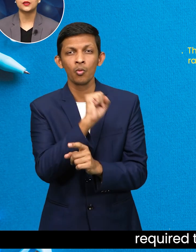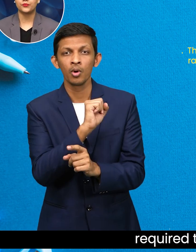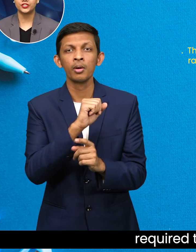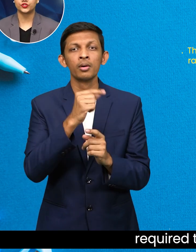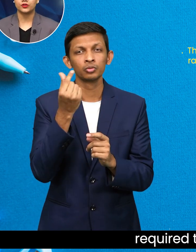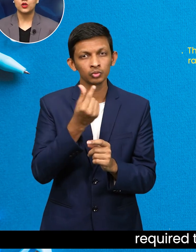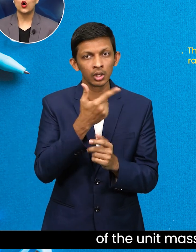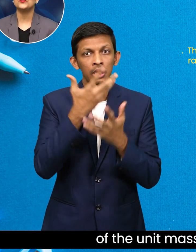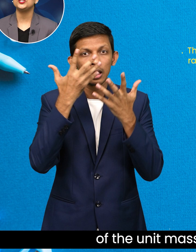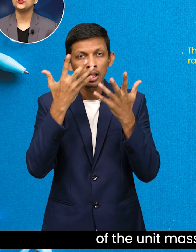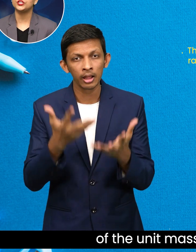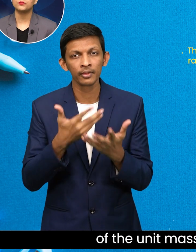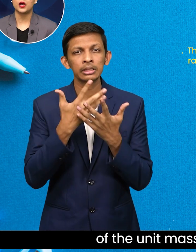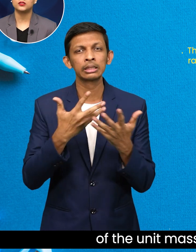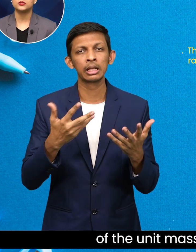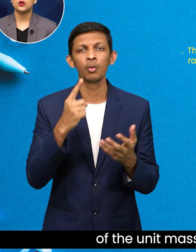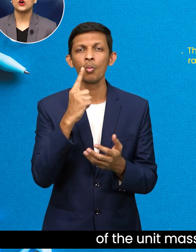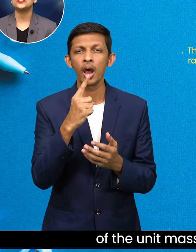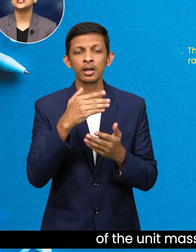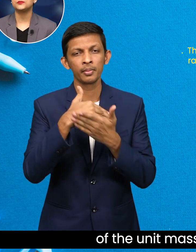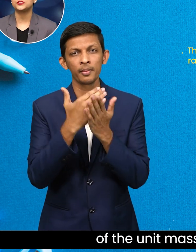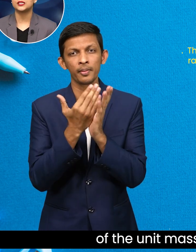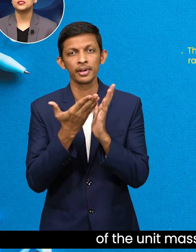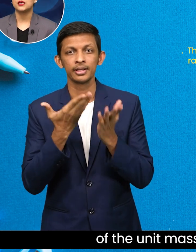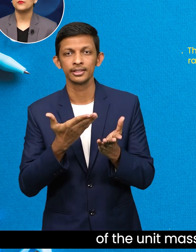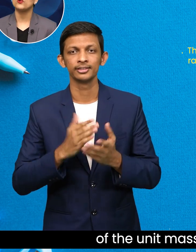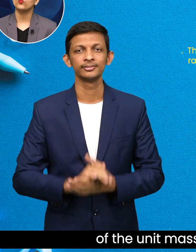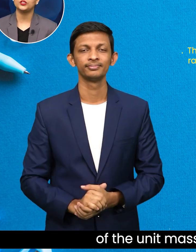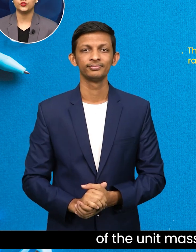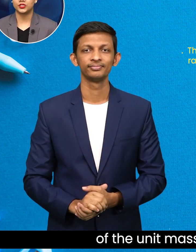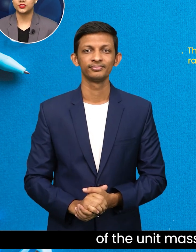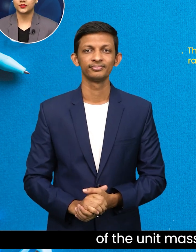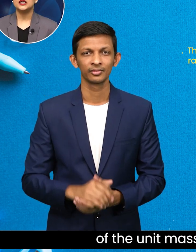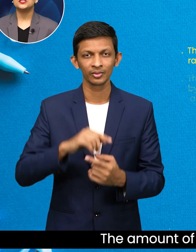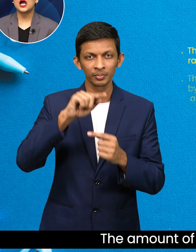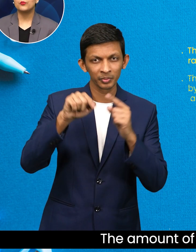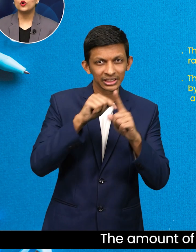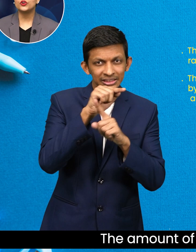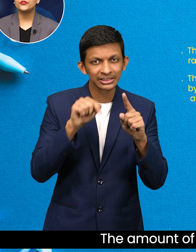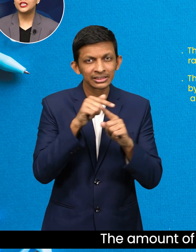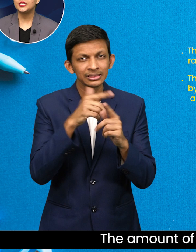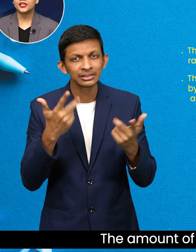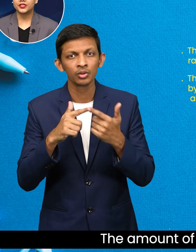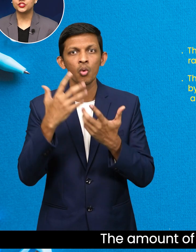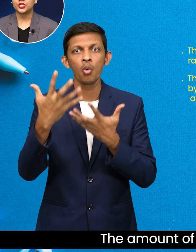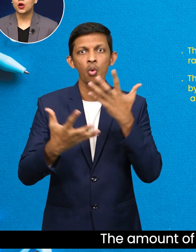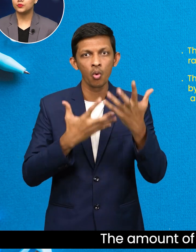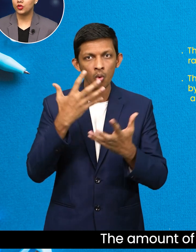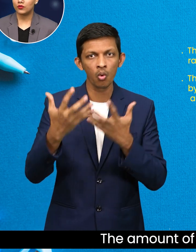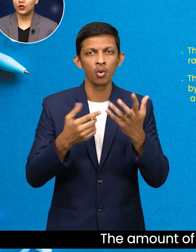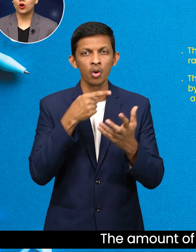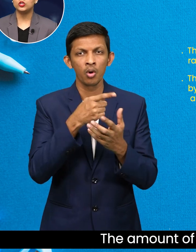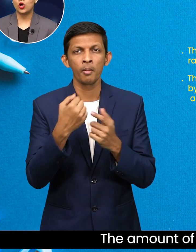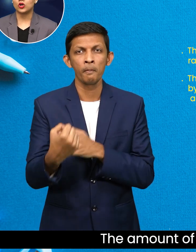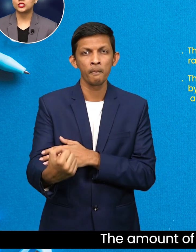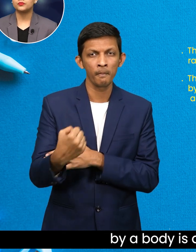the temperature of the unit mass of the substance by 1 unit. The amount of heat energy